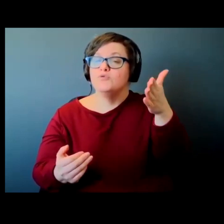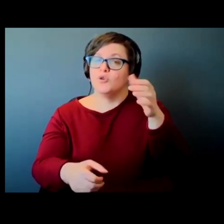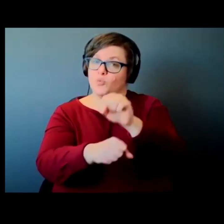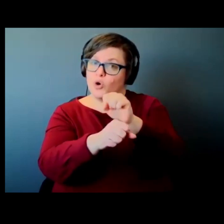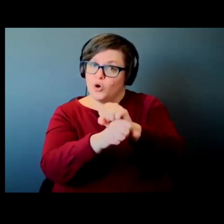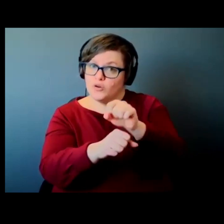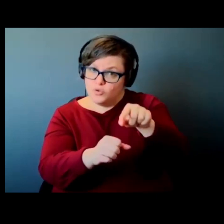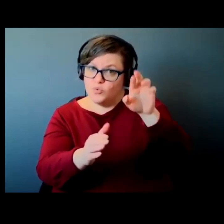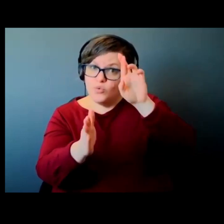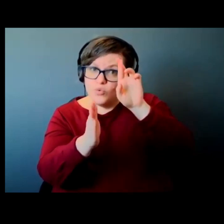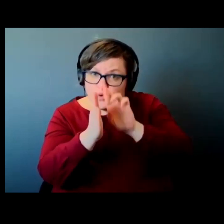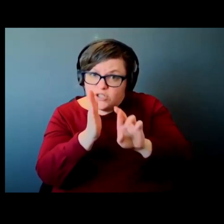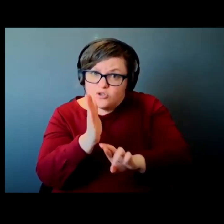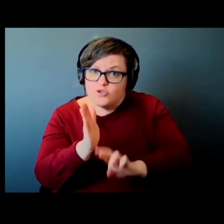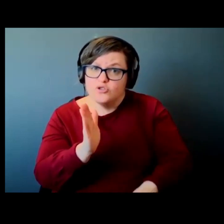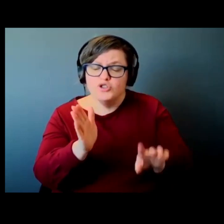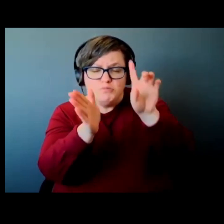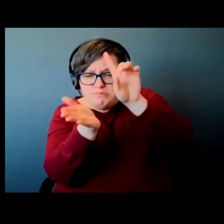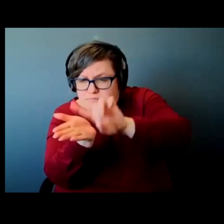do research for your own artwork?